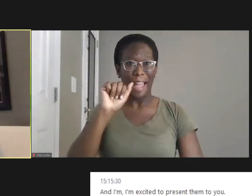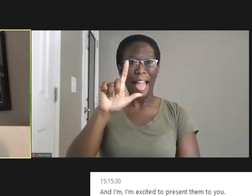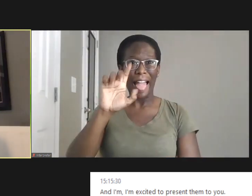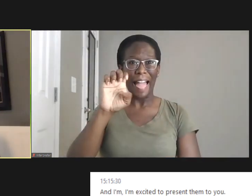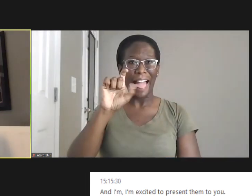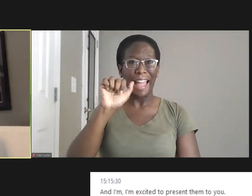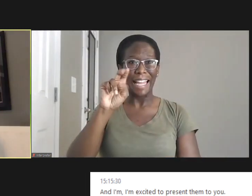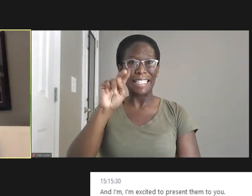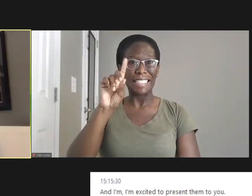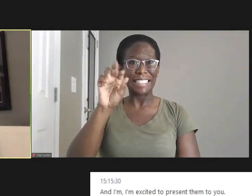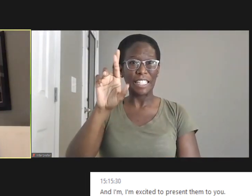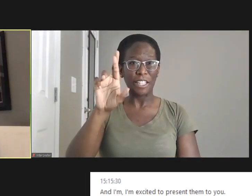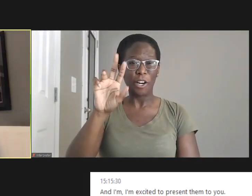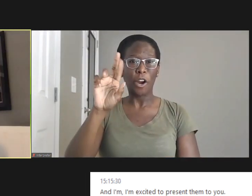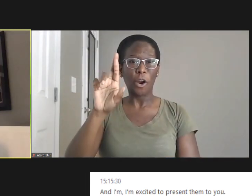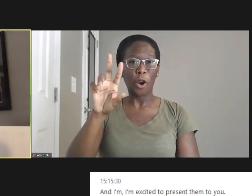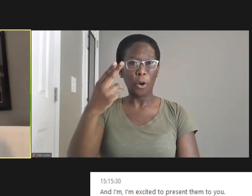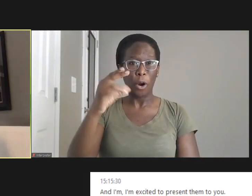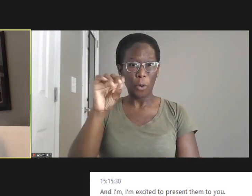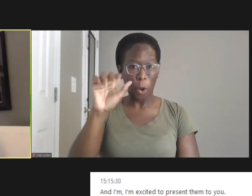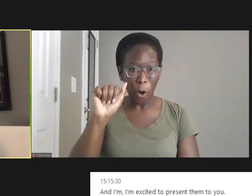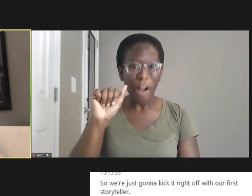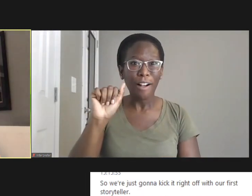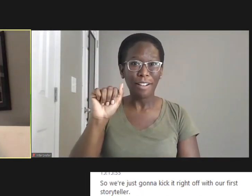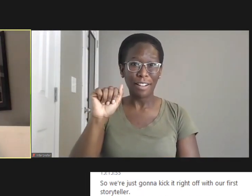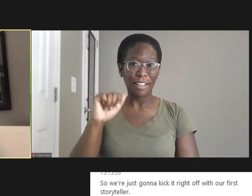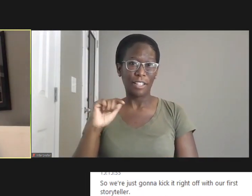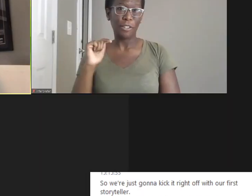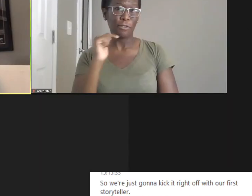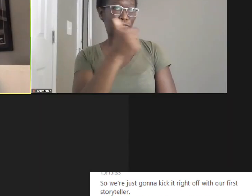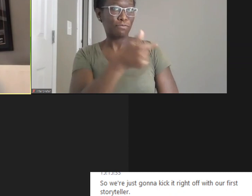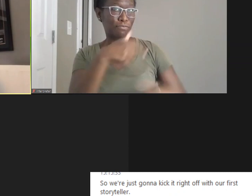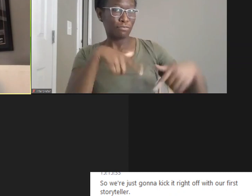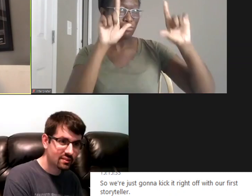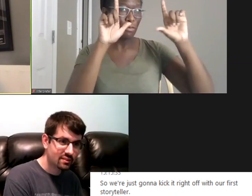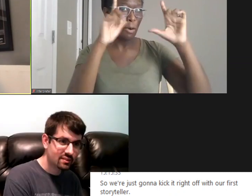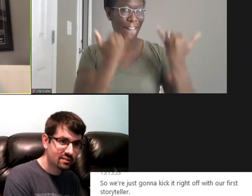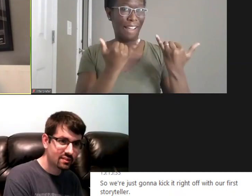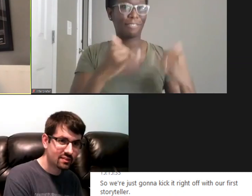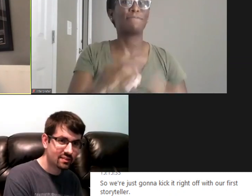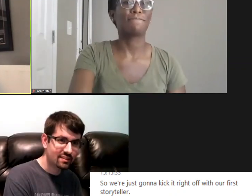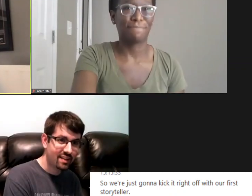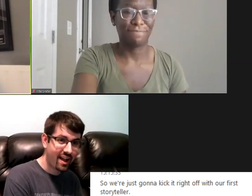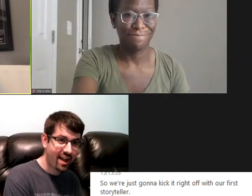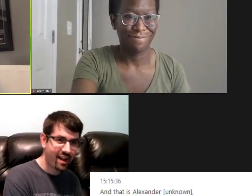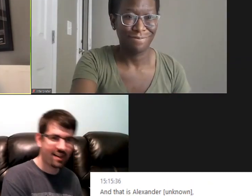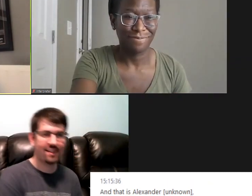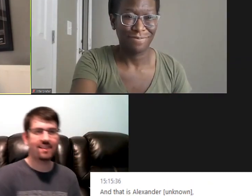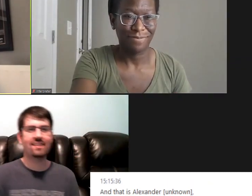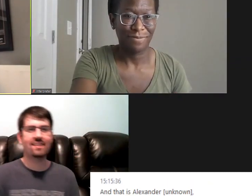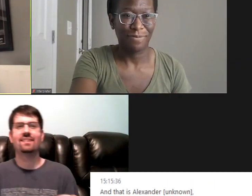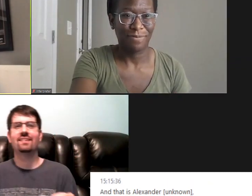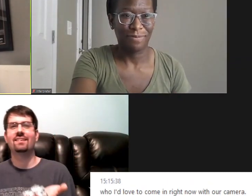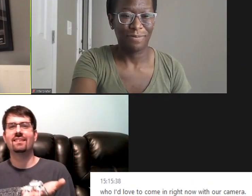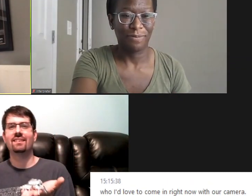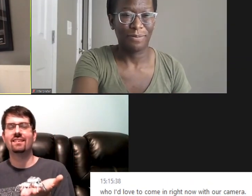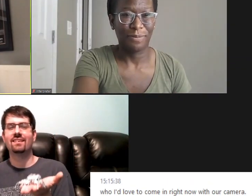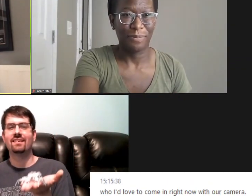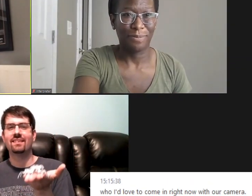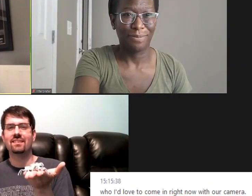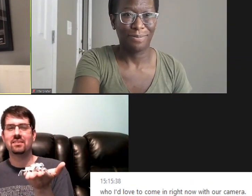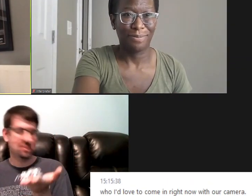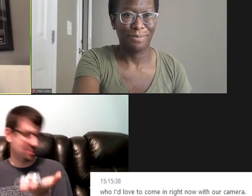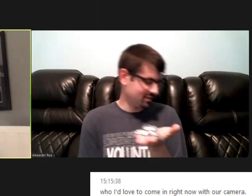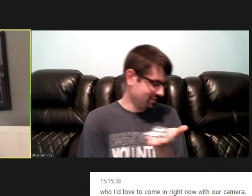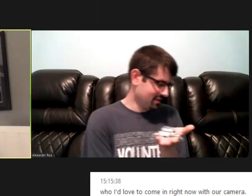Roa, who I'd love to come in right now with her camera and take it away,